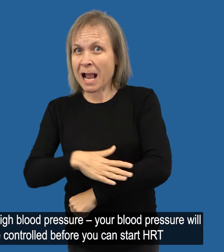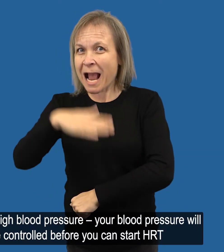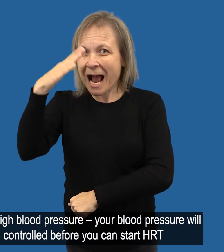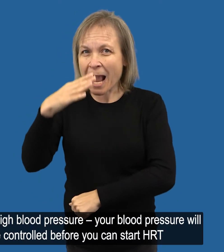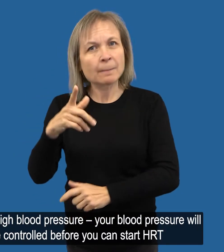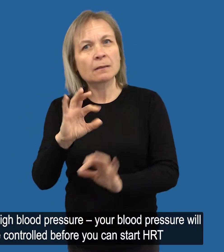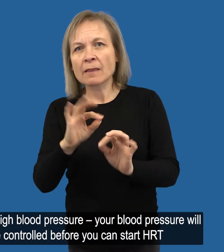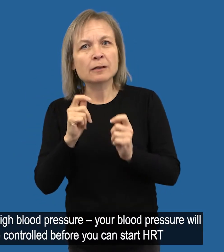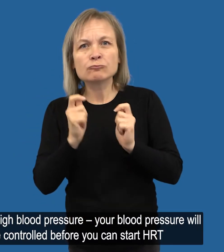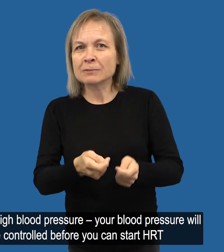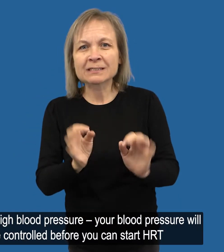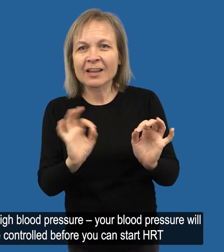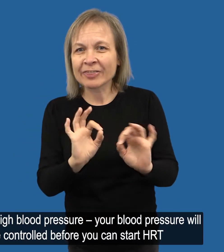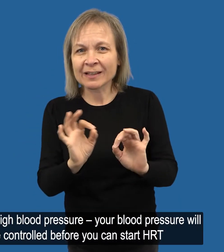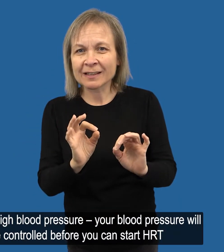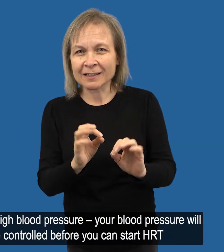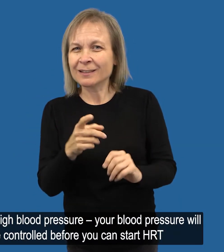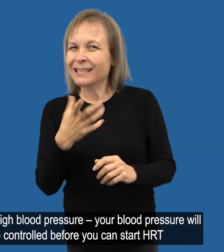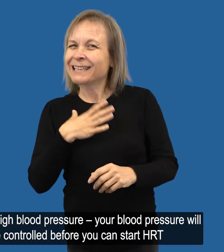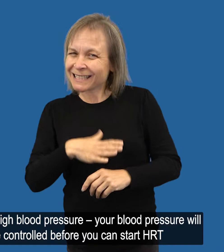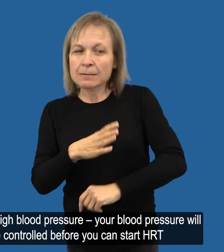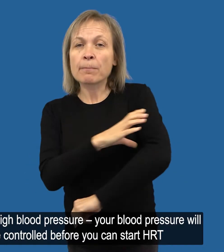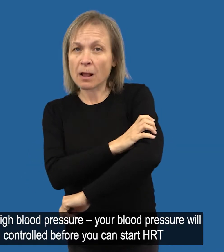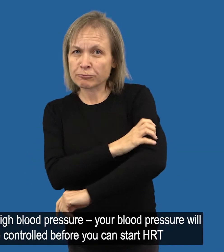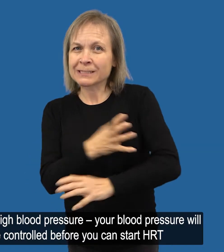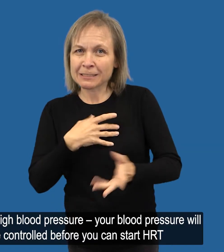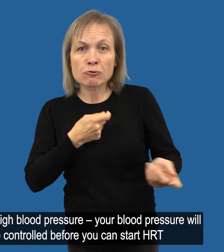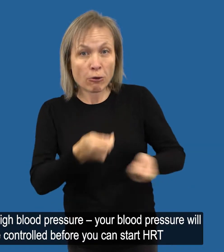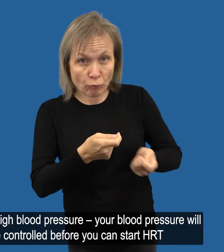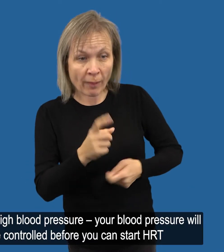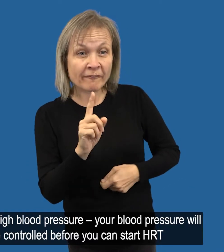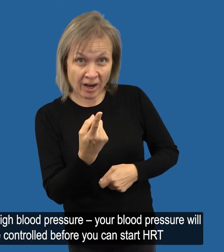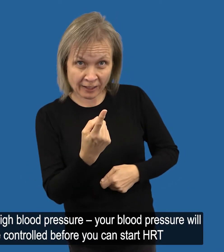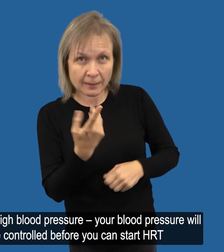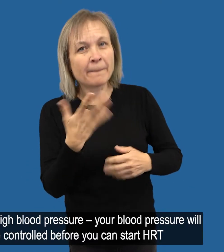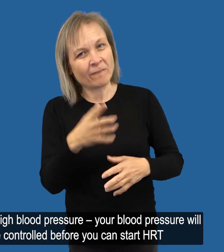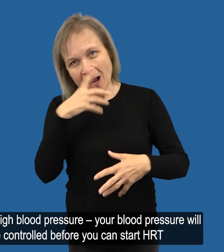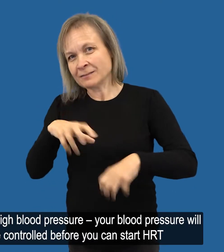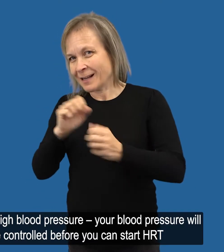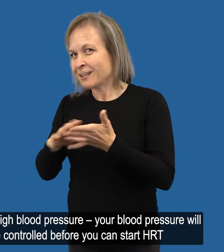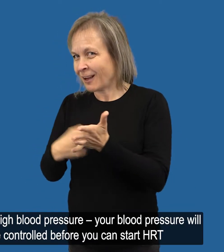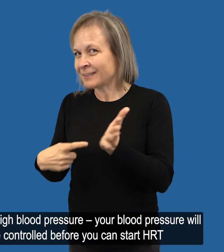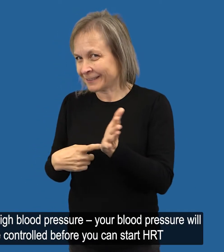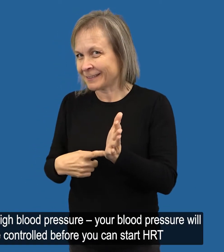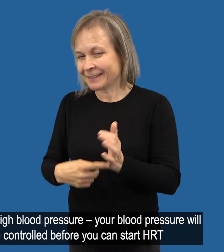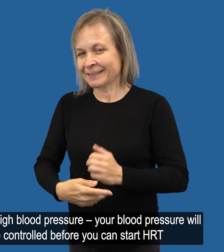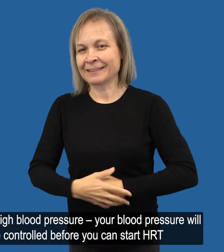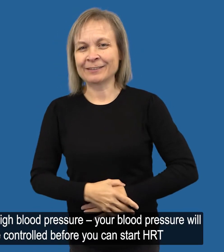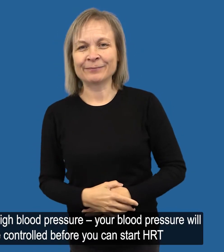Have untreated high blood pressure. Your blood pressure will need to be controlled before you can start HRT.